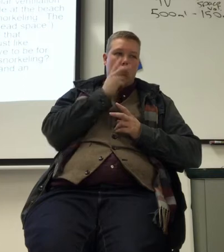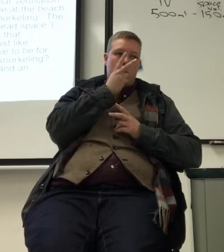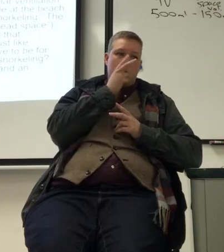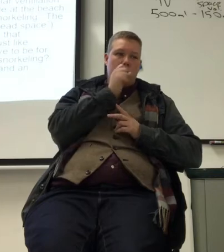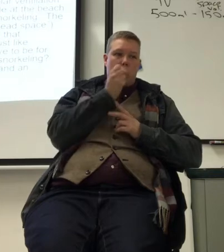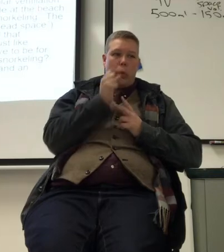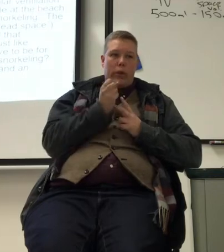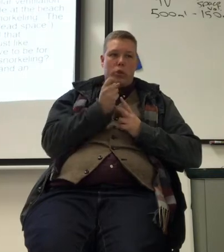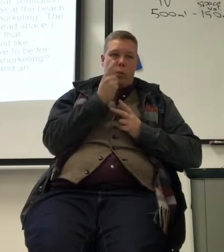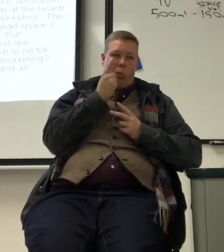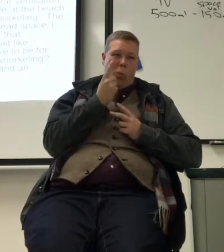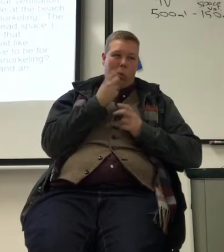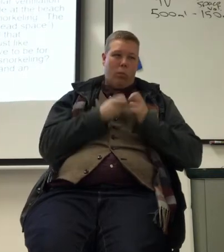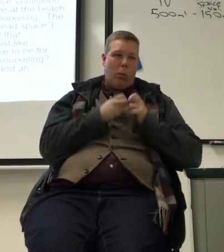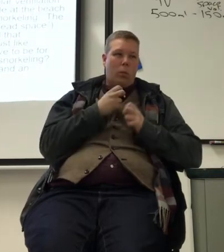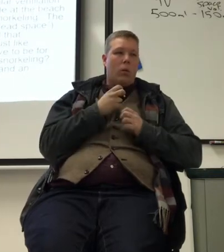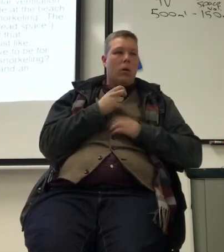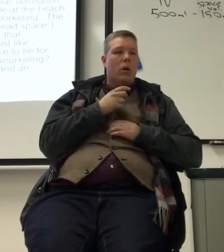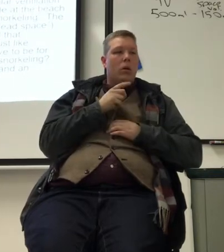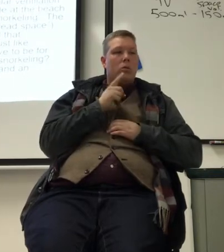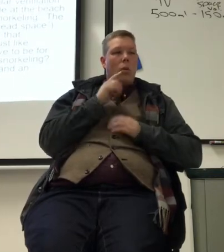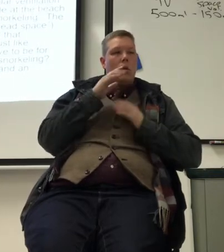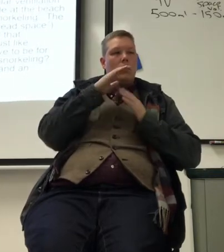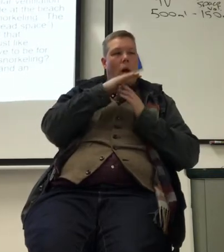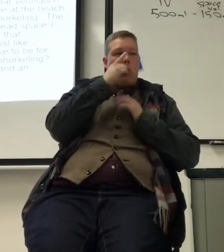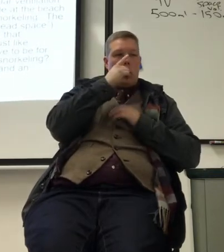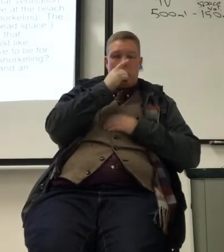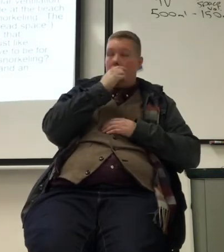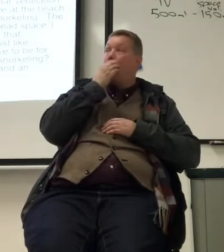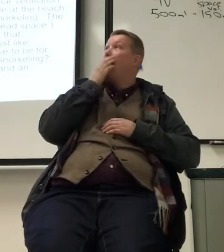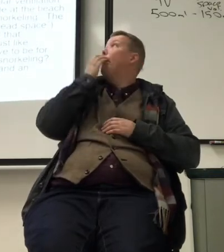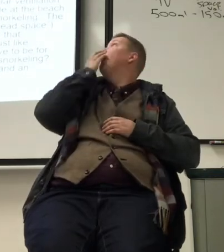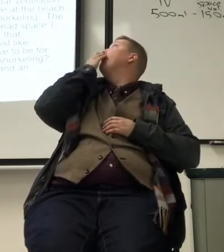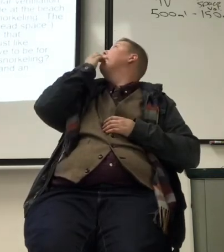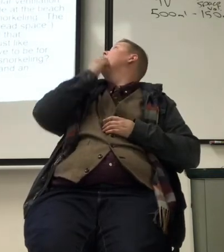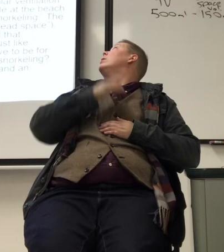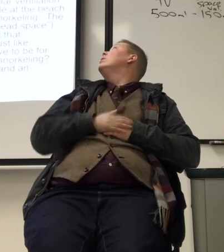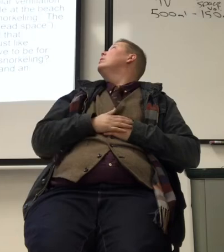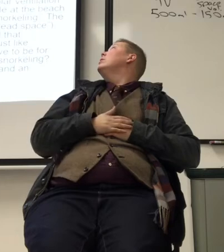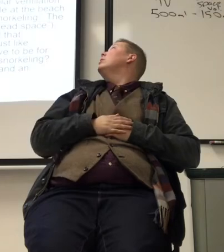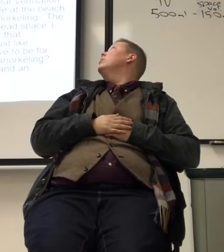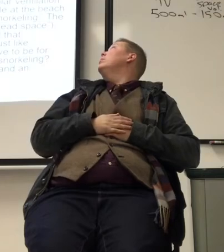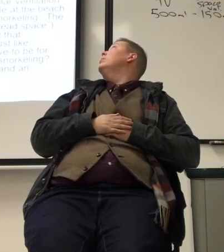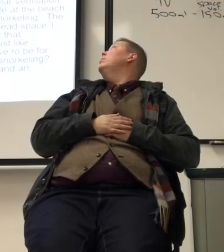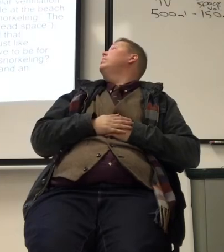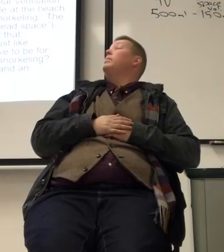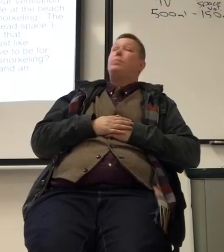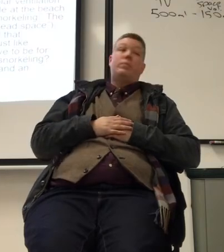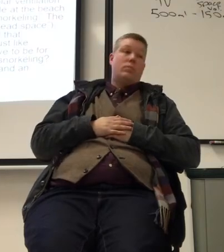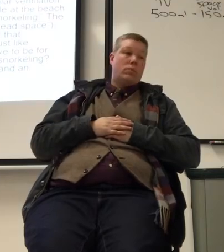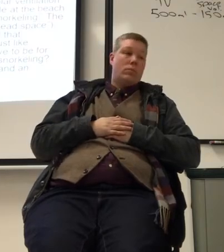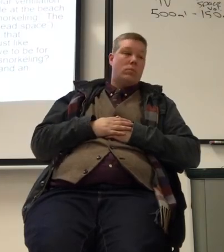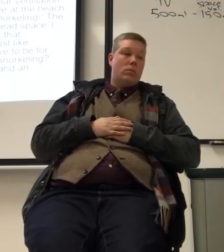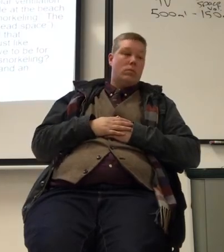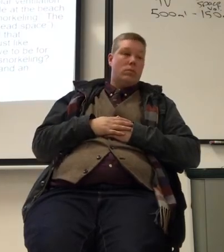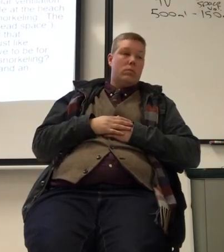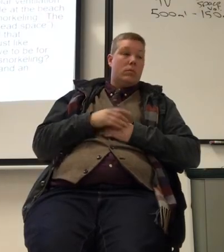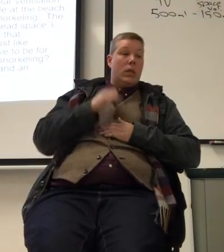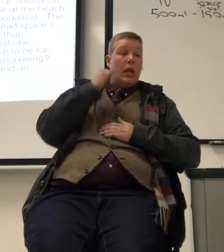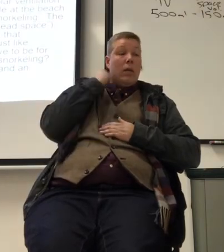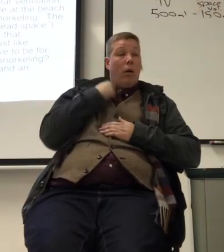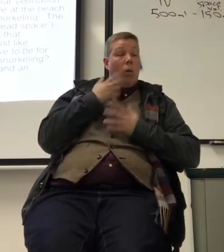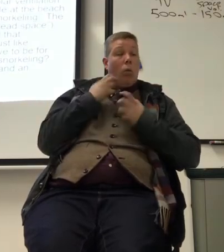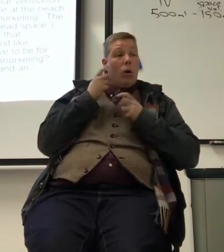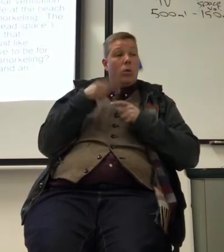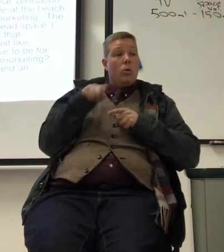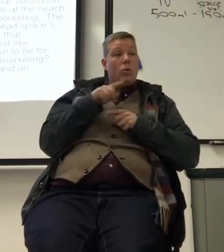difference in the second one. So let me set the top one up for you. If I want you to calculate this alveolar ventilation rate, the ABR, I